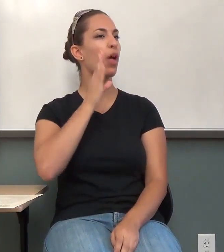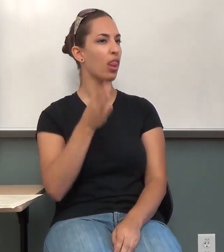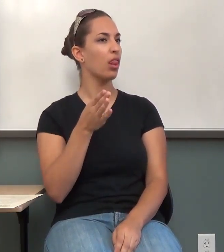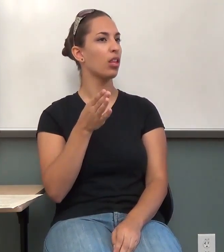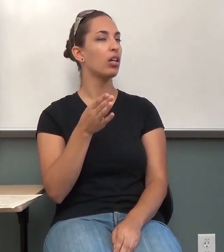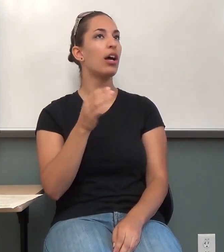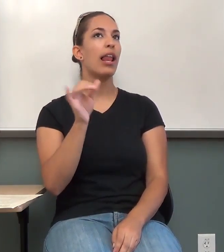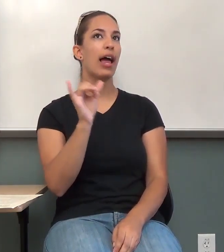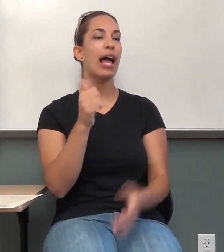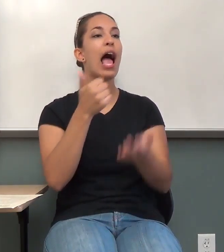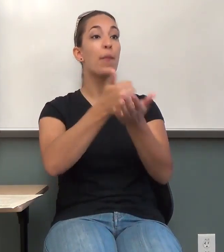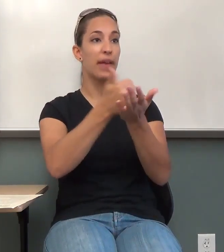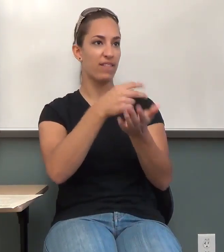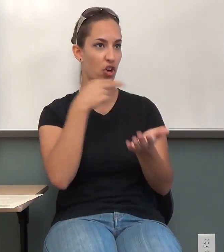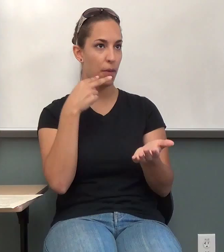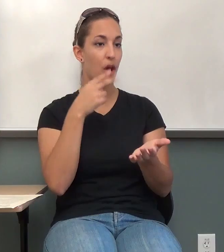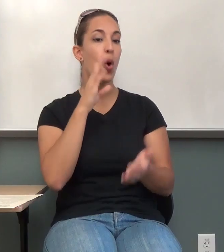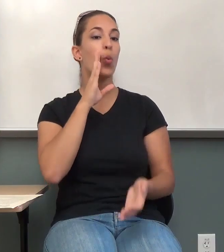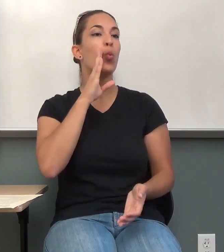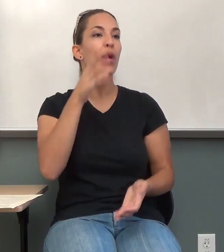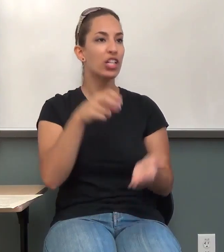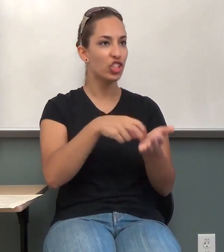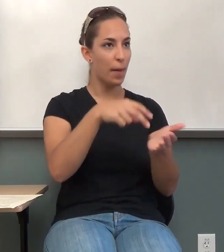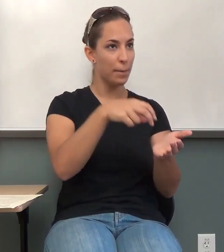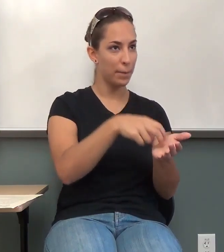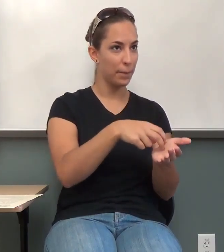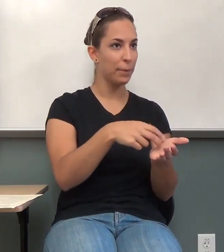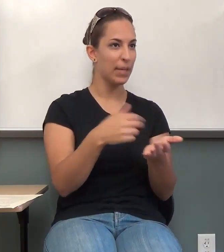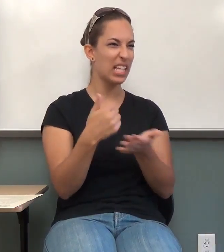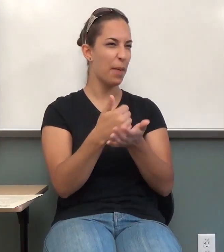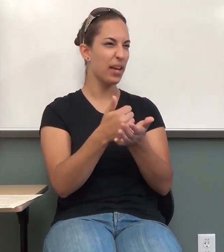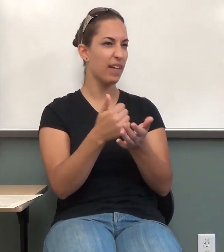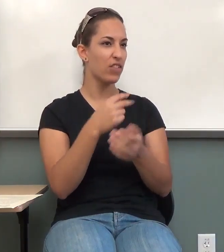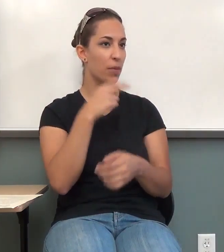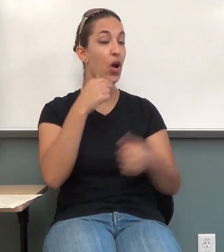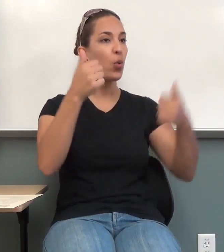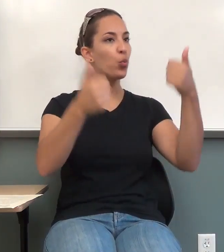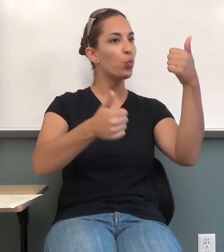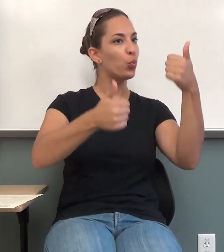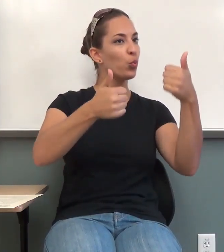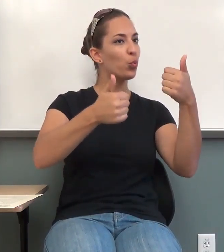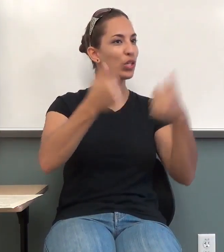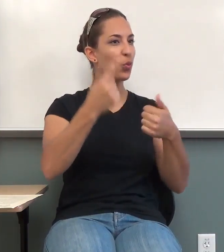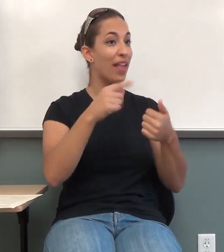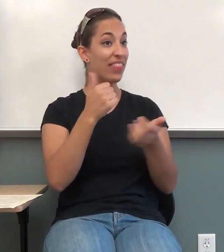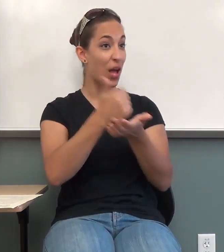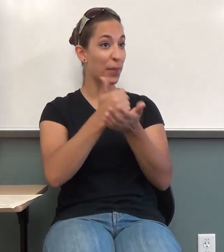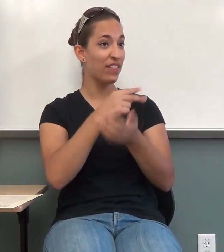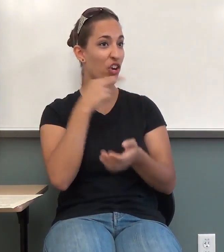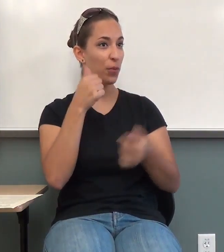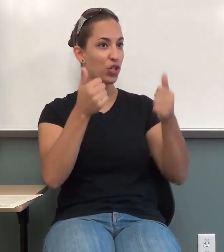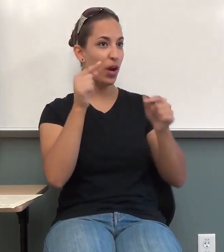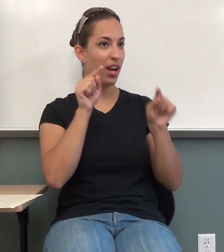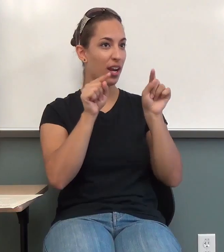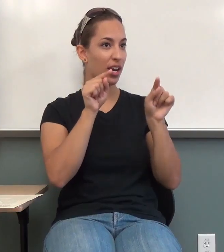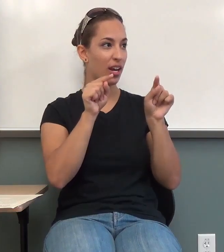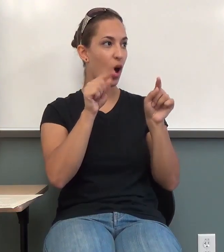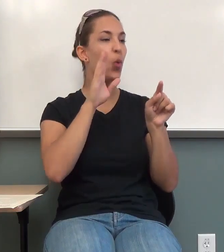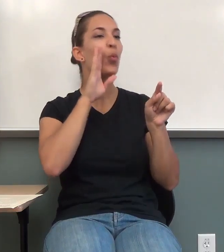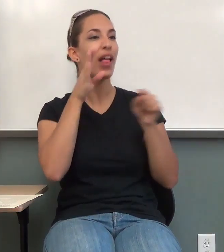Like helping verb, will jump. Which one's the helping verb? Can. Will. Will. And what's